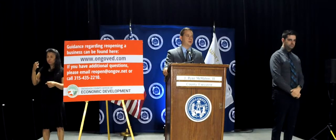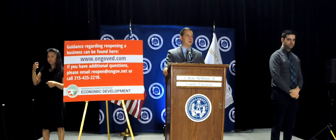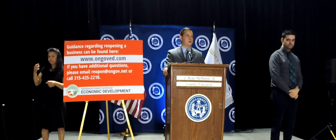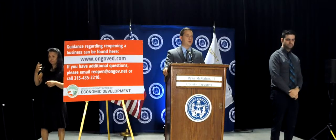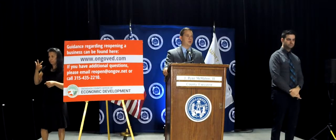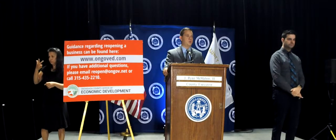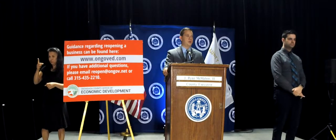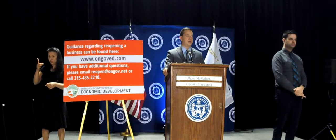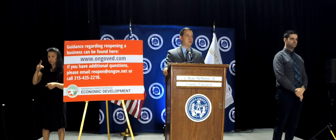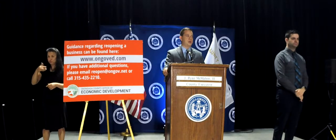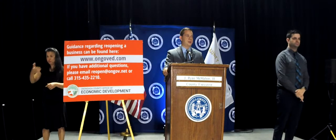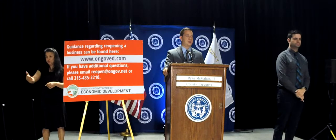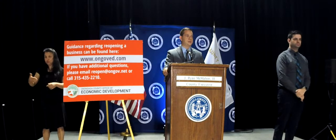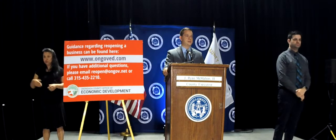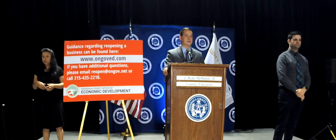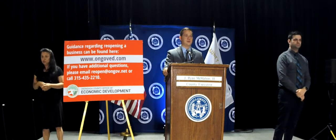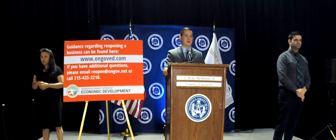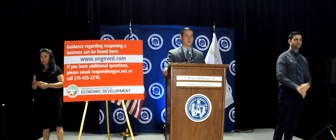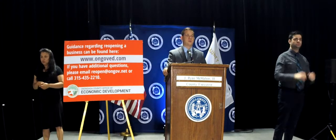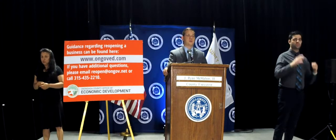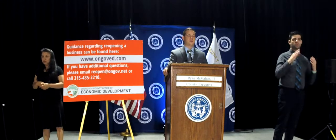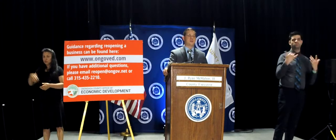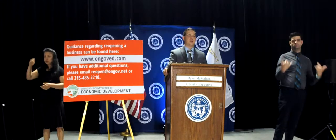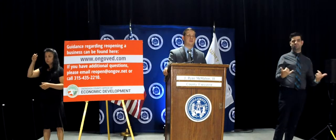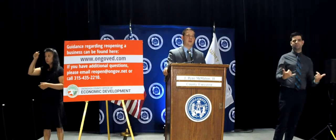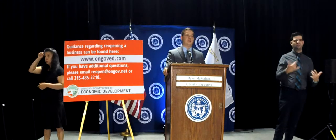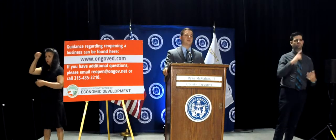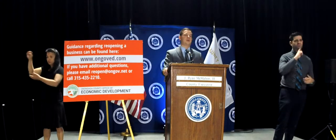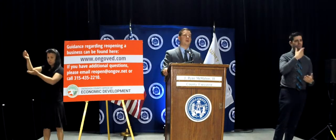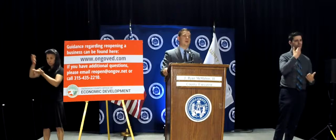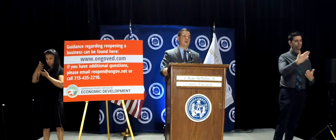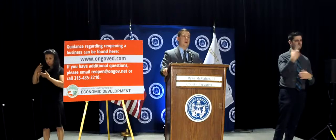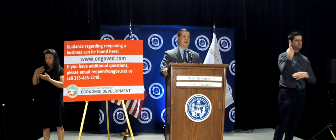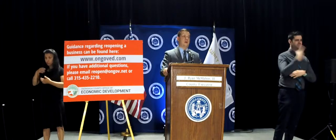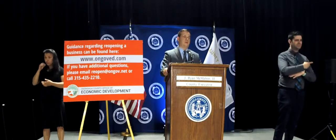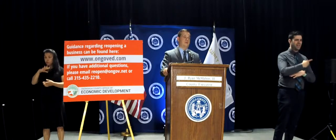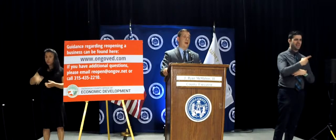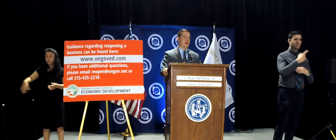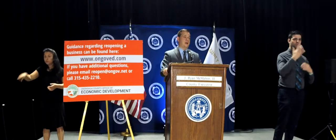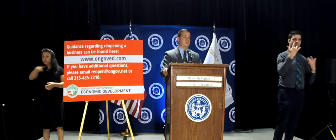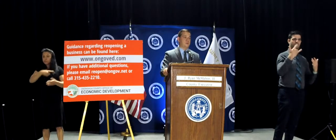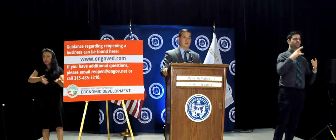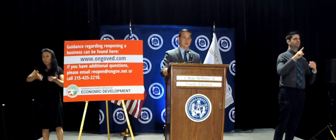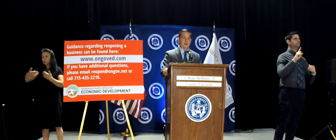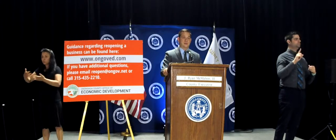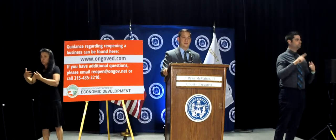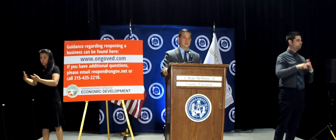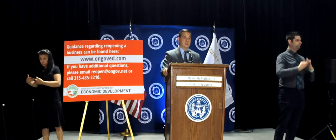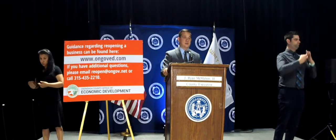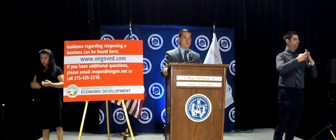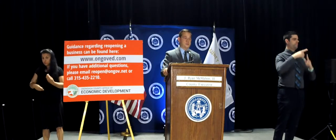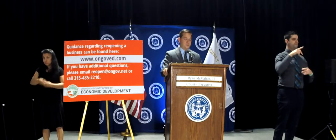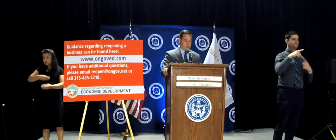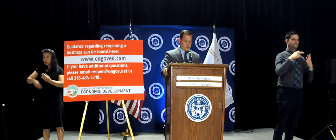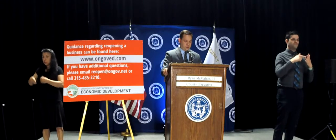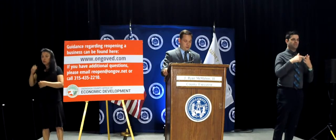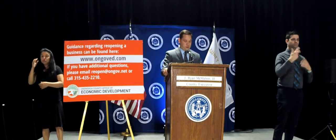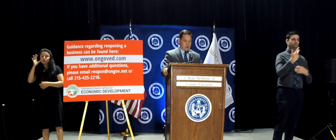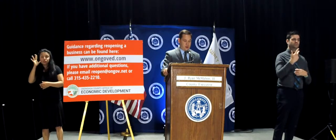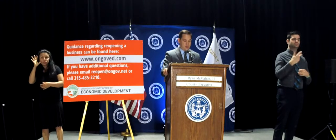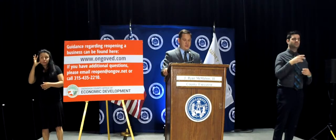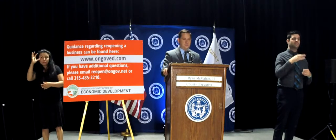appreciate the early communication on this so that businesses can take advantage of a Friday night, restaurants